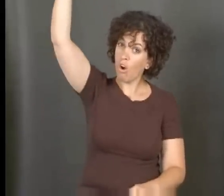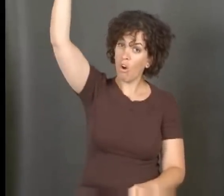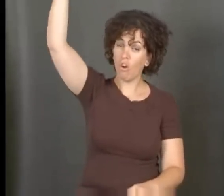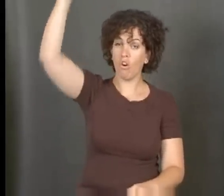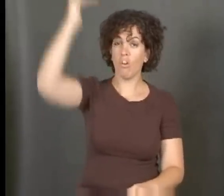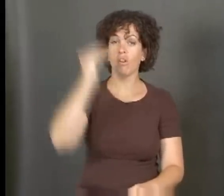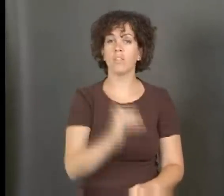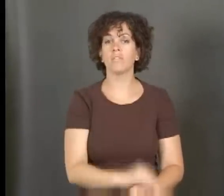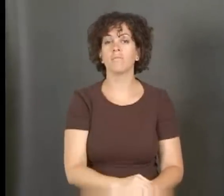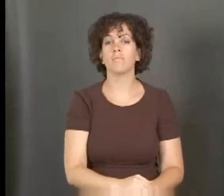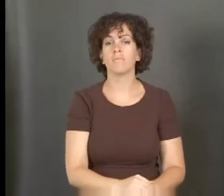tall.